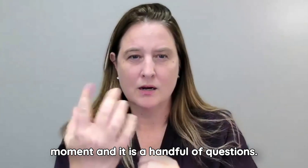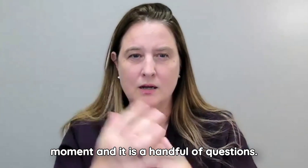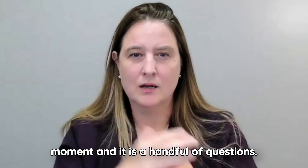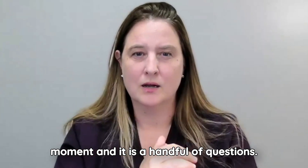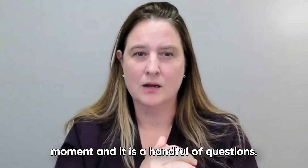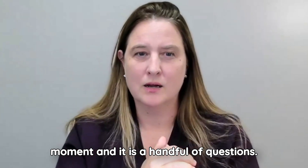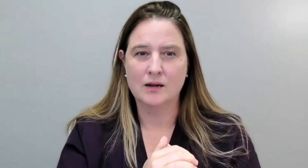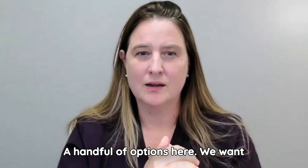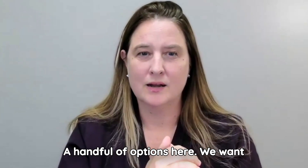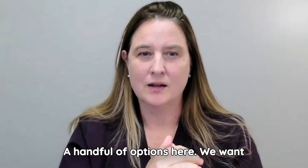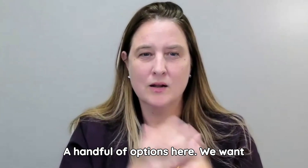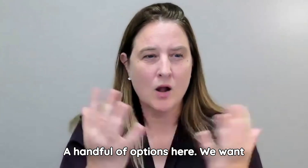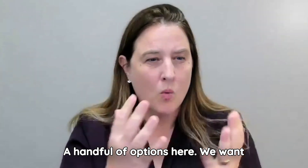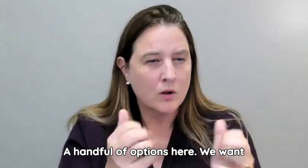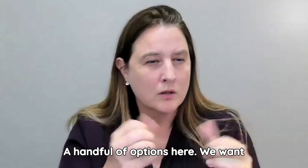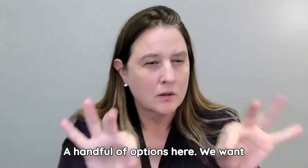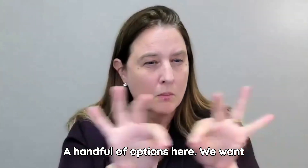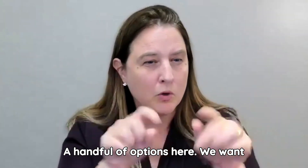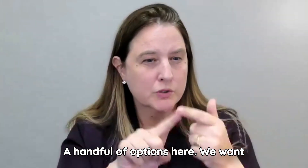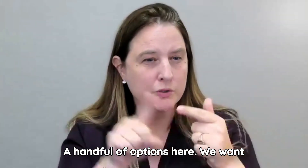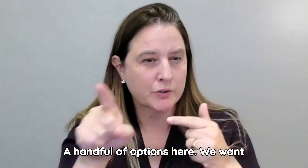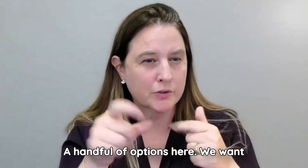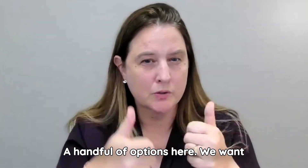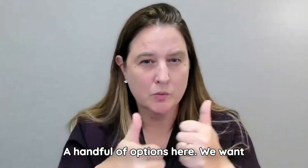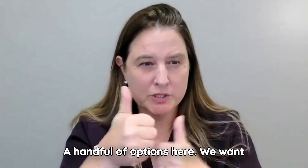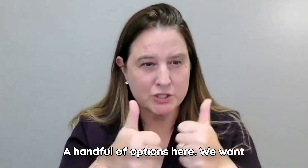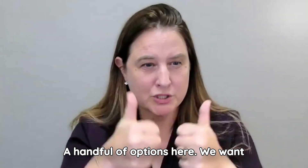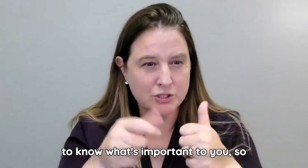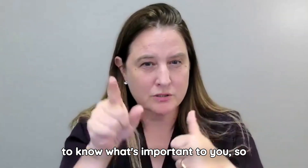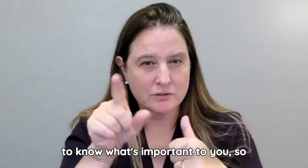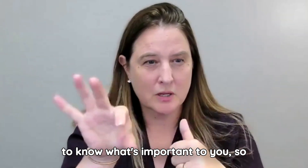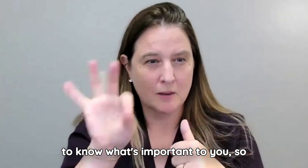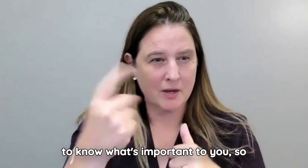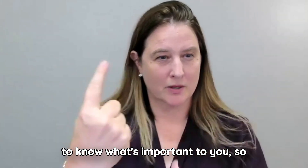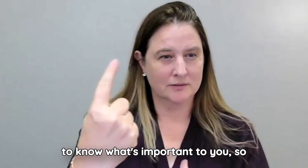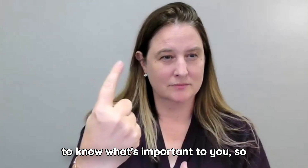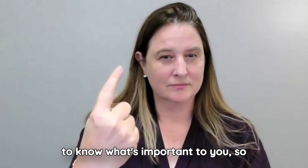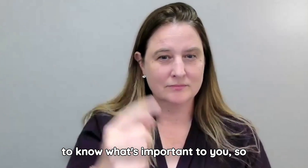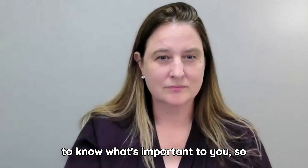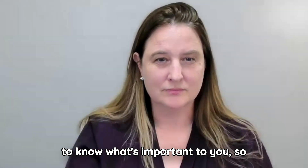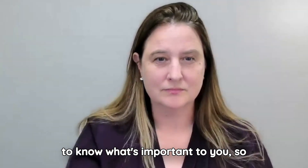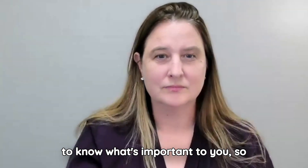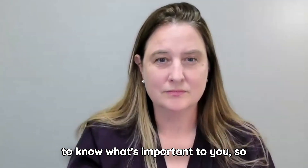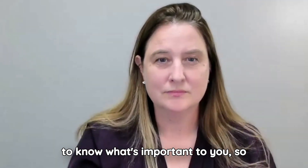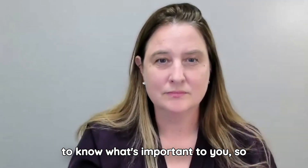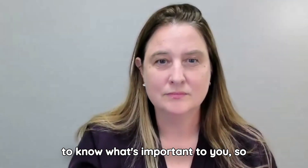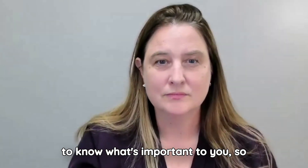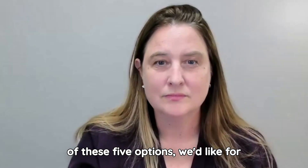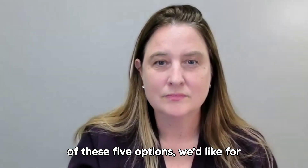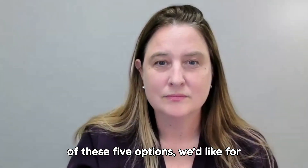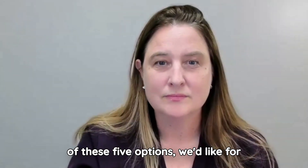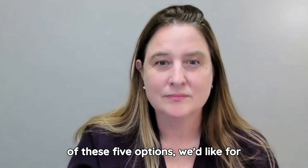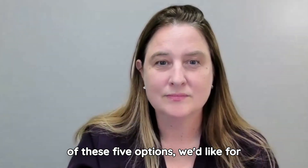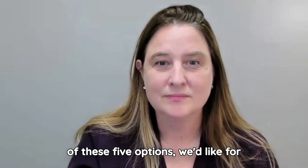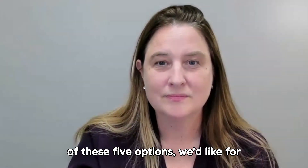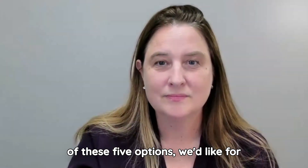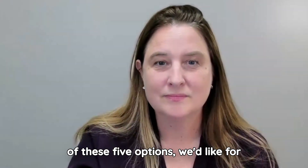handful of questions, a handful of options here. We want to know what's important to you. So, of